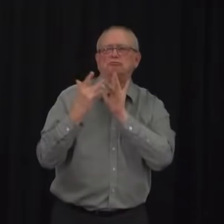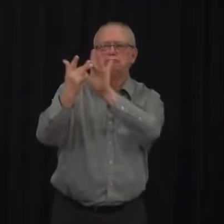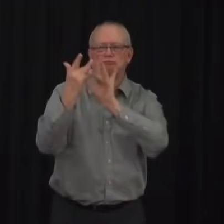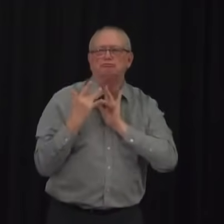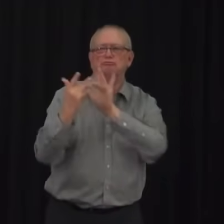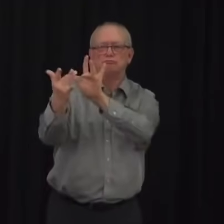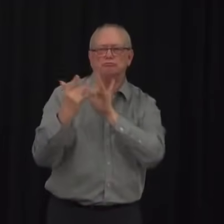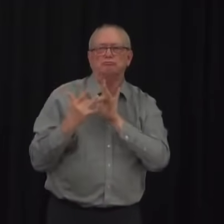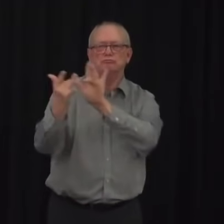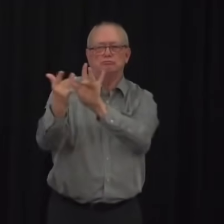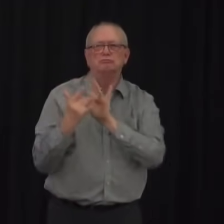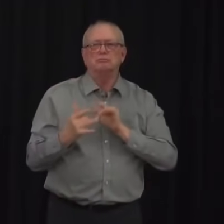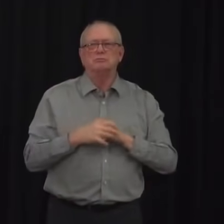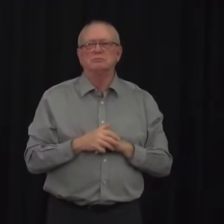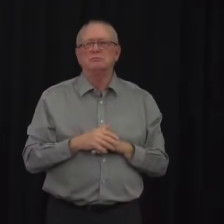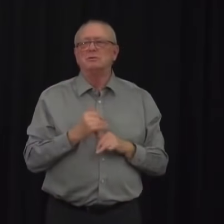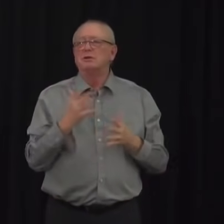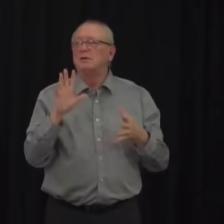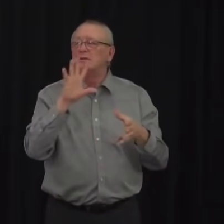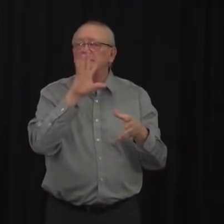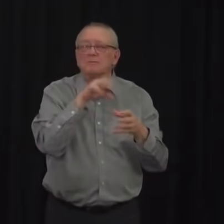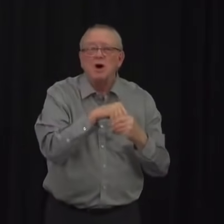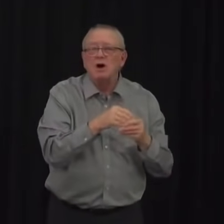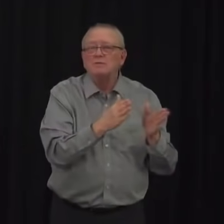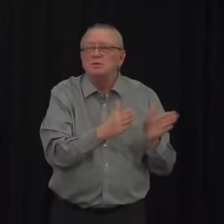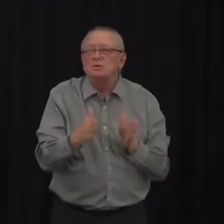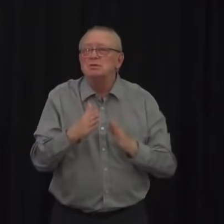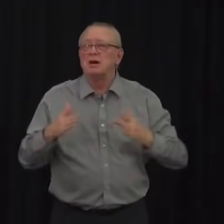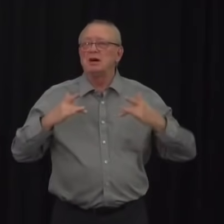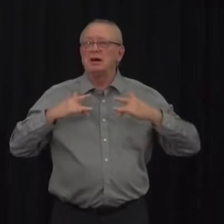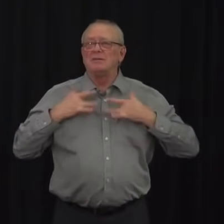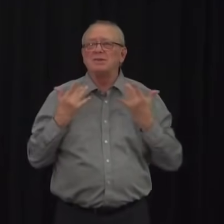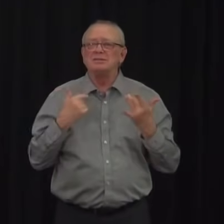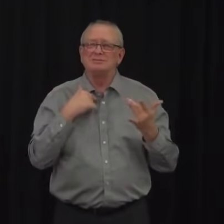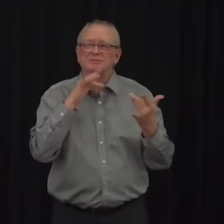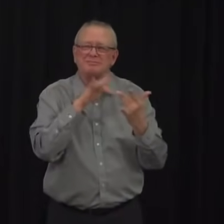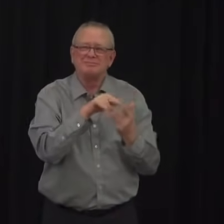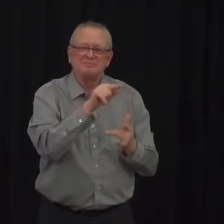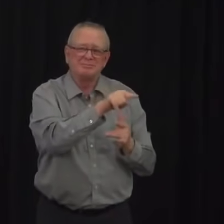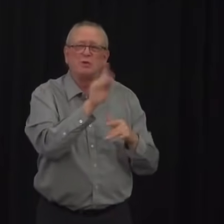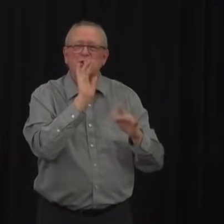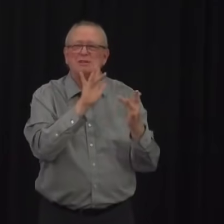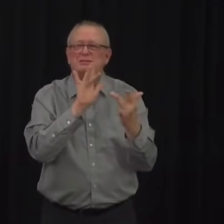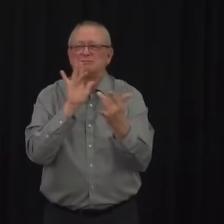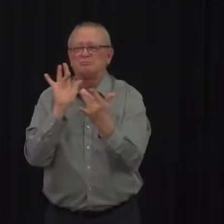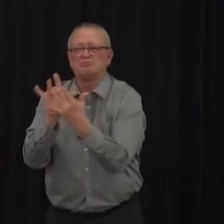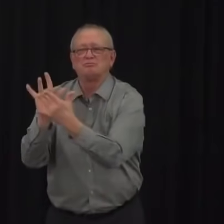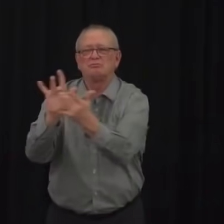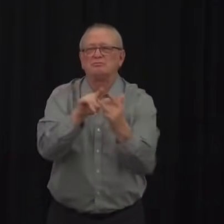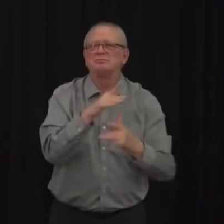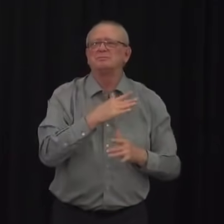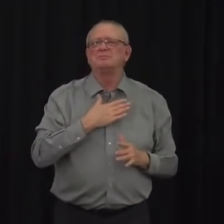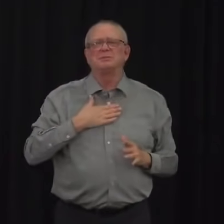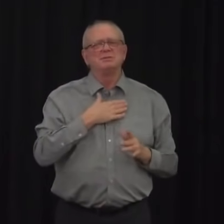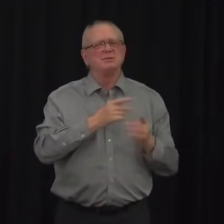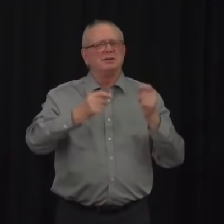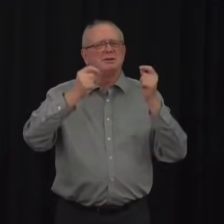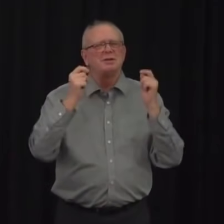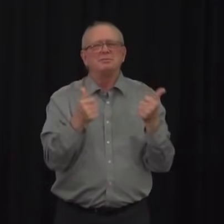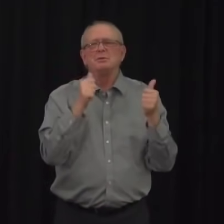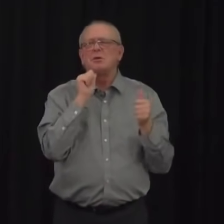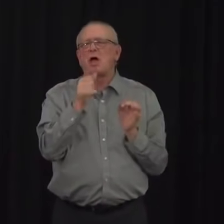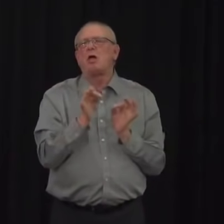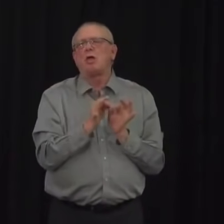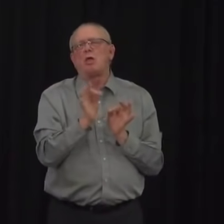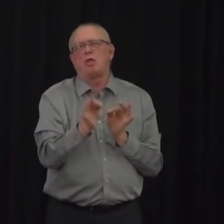notify attendees, please do so as soon as possible. As I said Wednesday, many recently diagnosed COVID-19